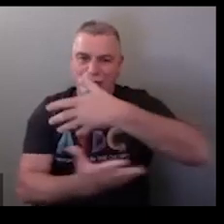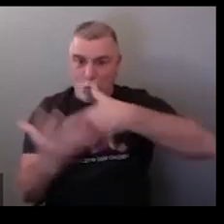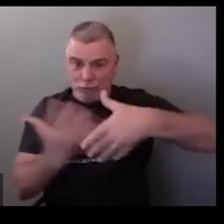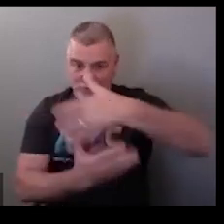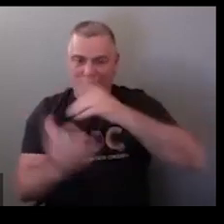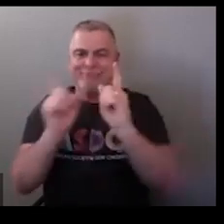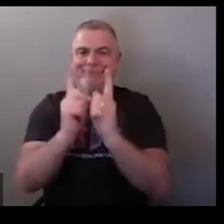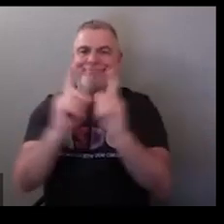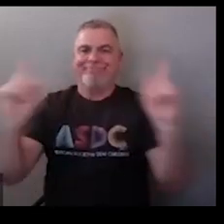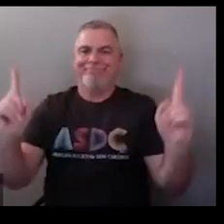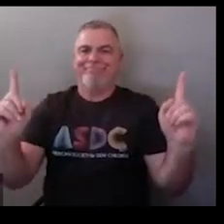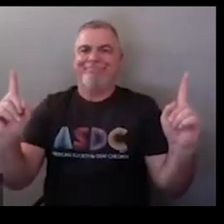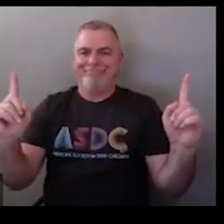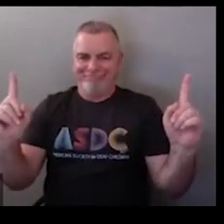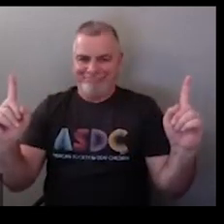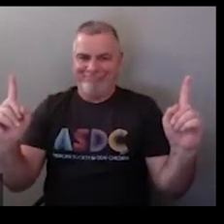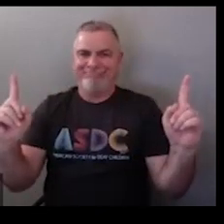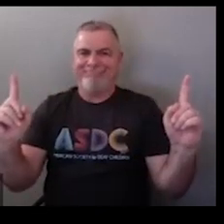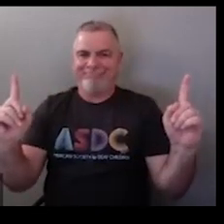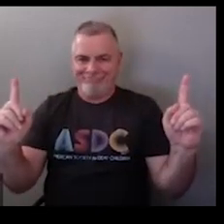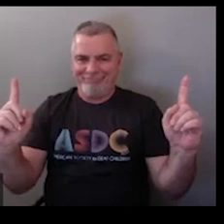so social distancing